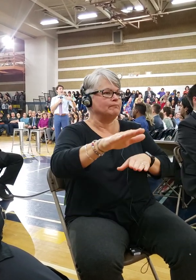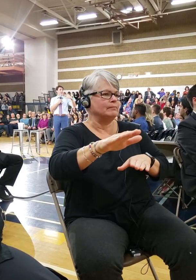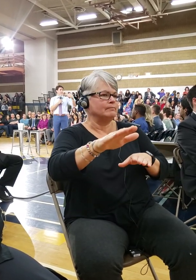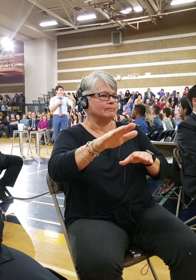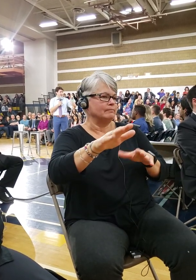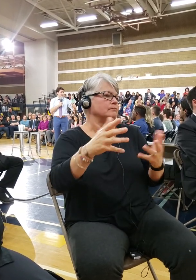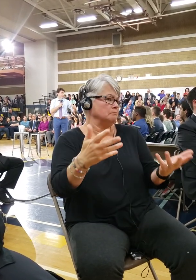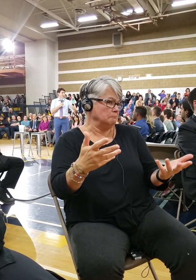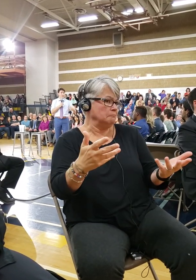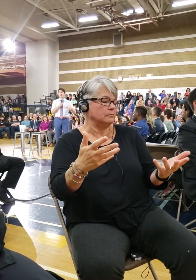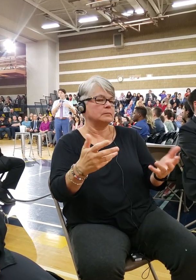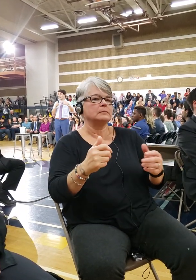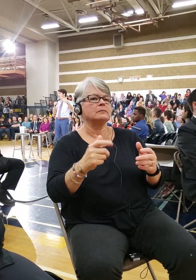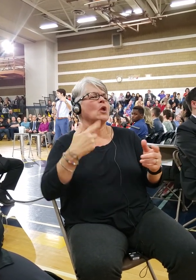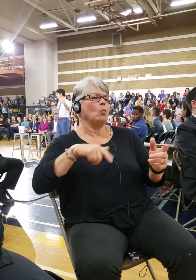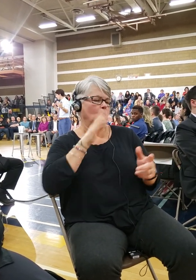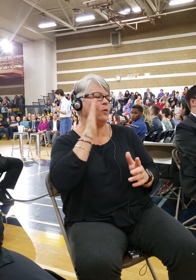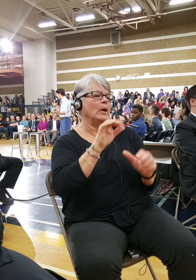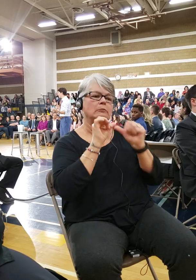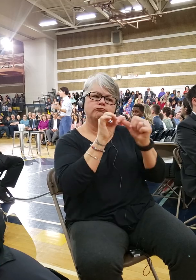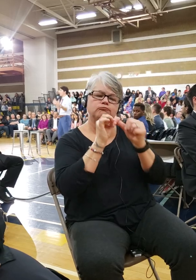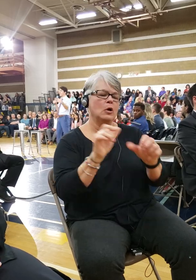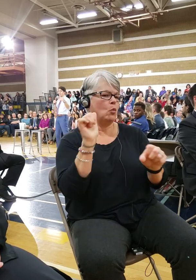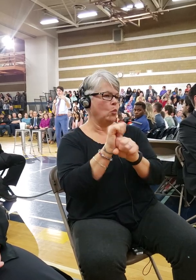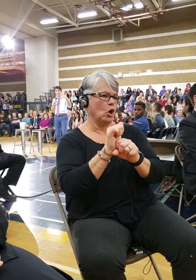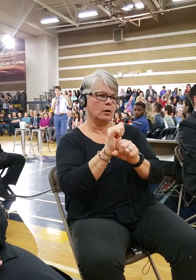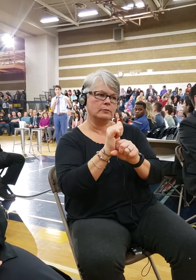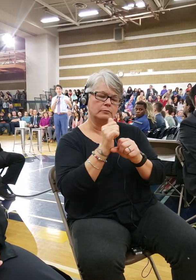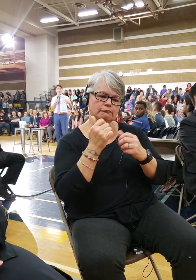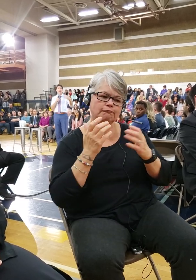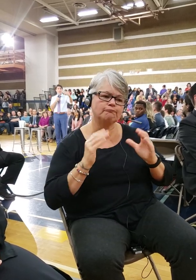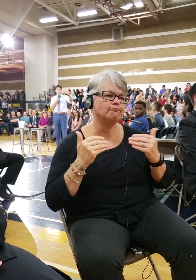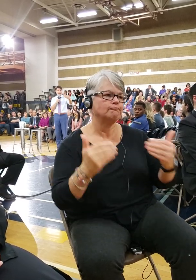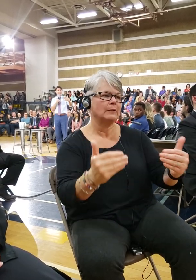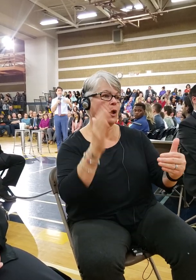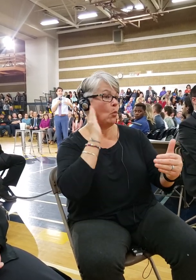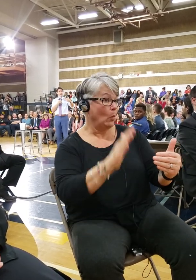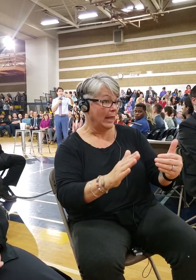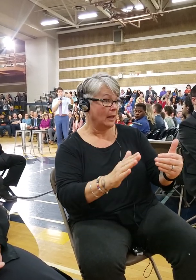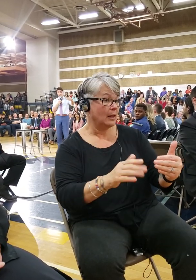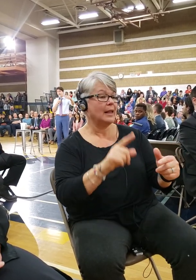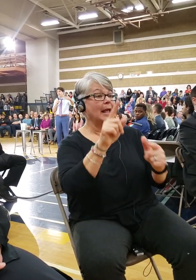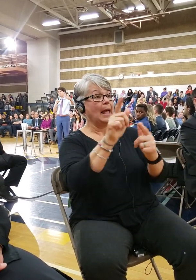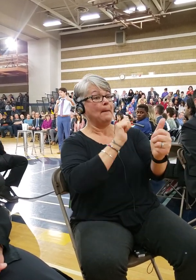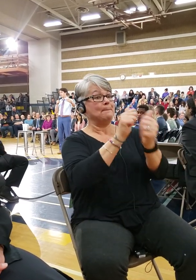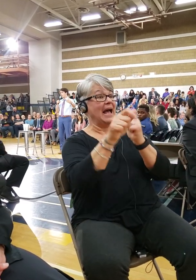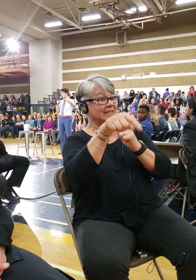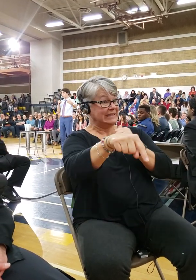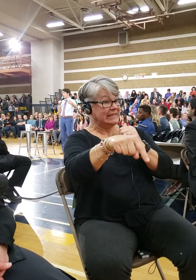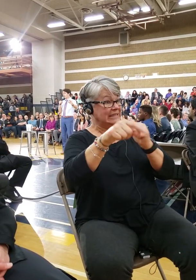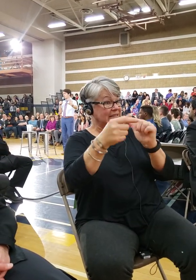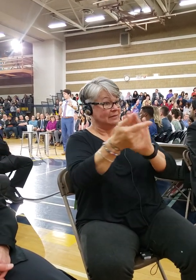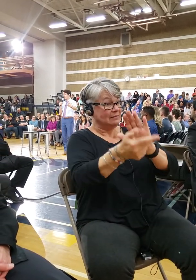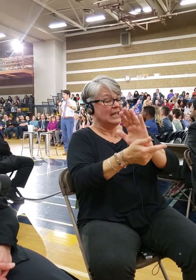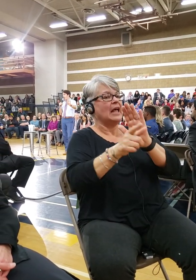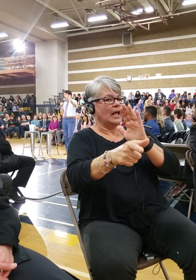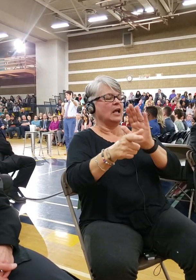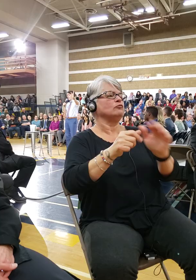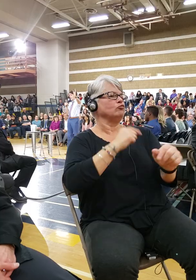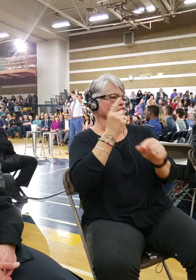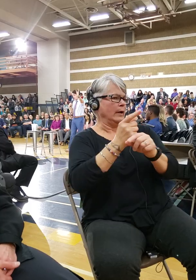way. There is much more to do. We will continue to work on it. We will continue to do that. But passing this is a big step in the right